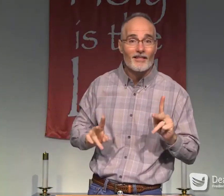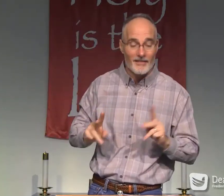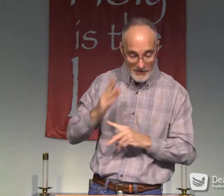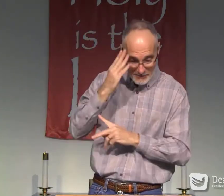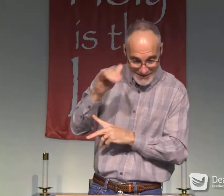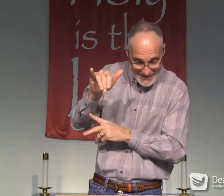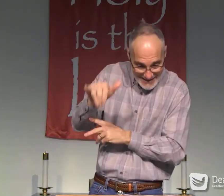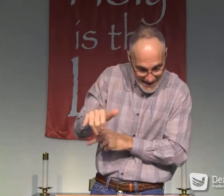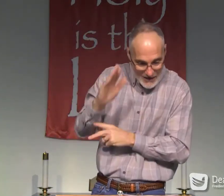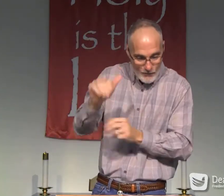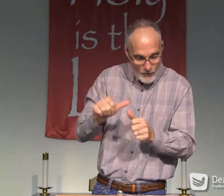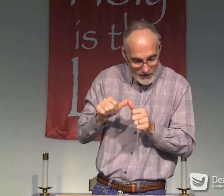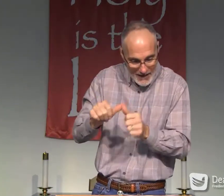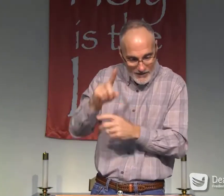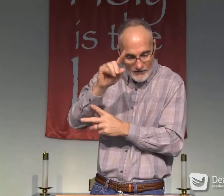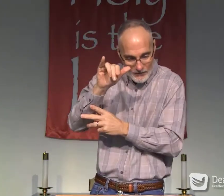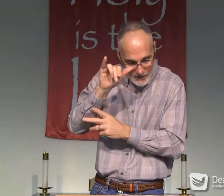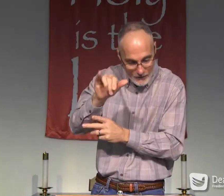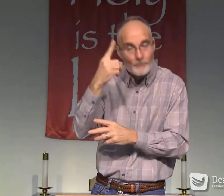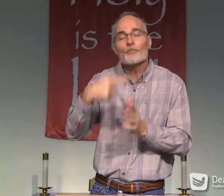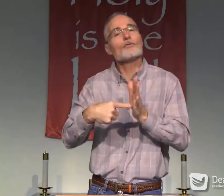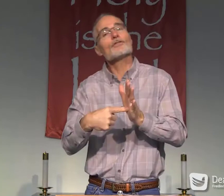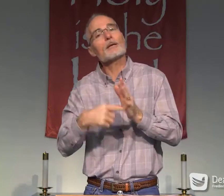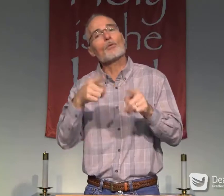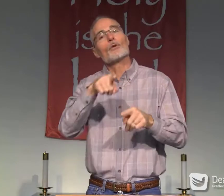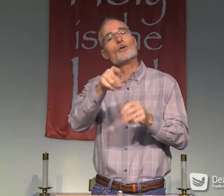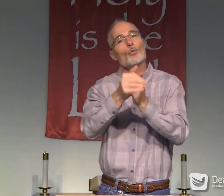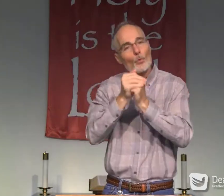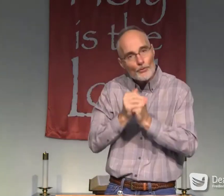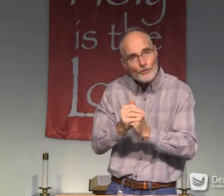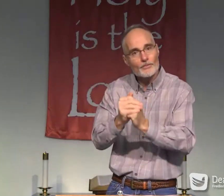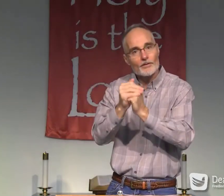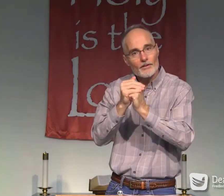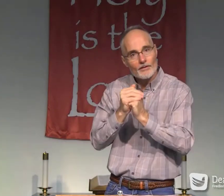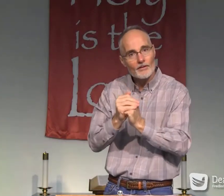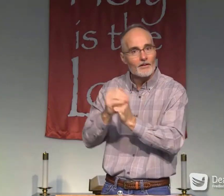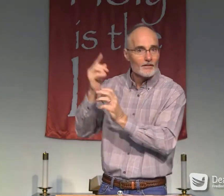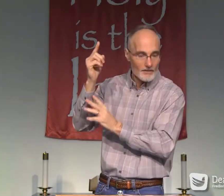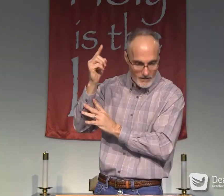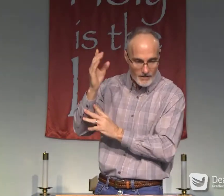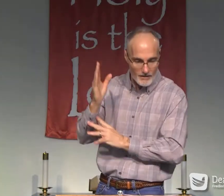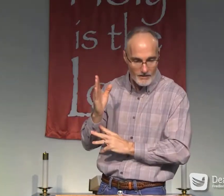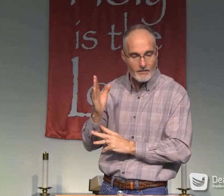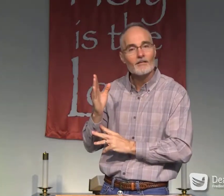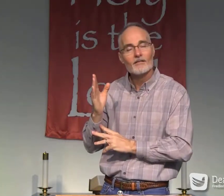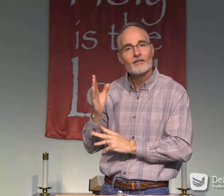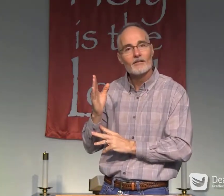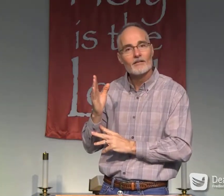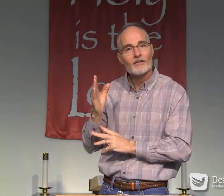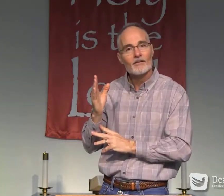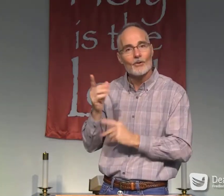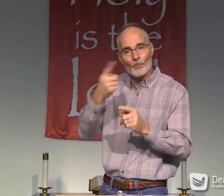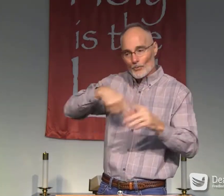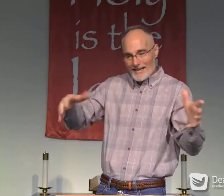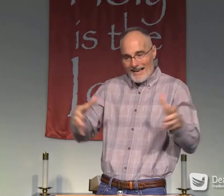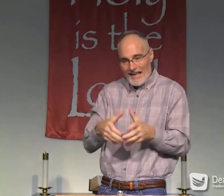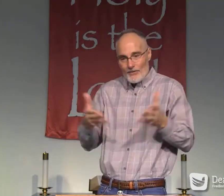for His people. Because that will last forever. So, for example, when you worship